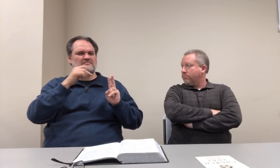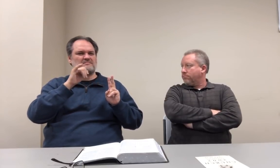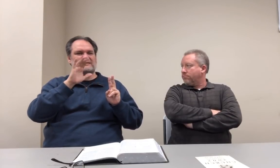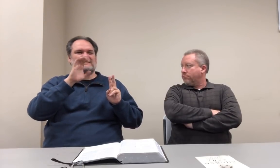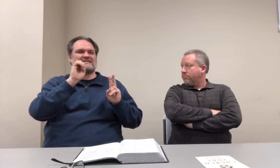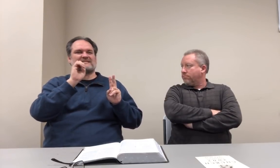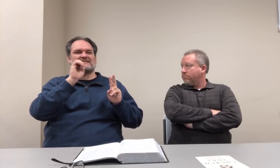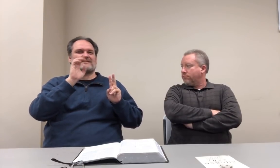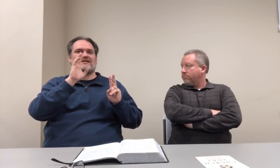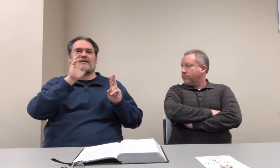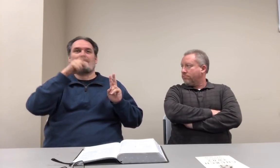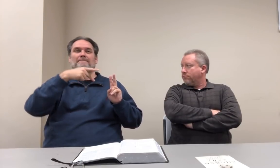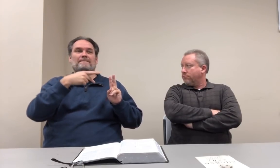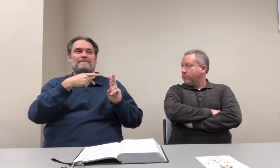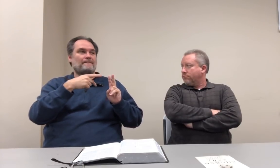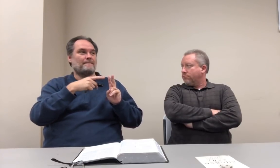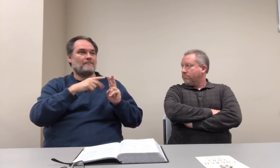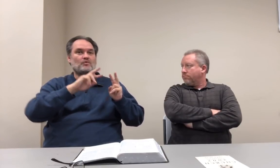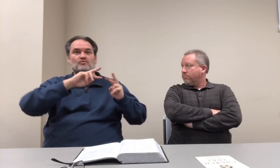remember, when we're thinking about God and his nature, he's not an animal.